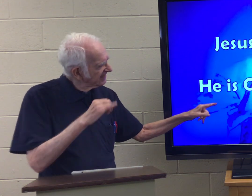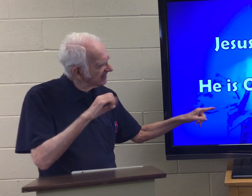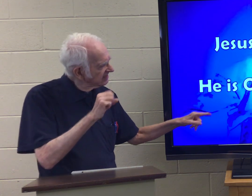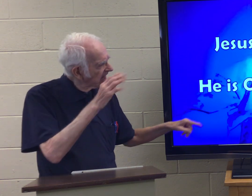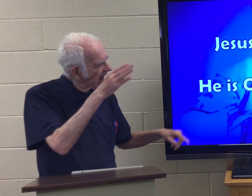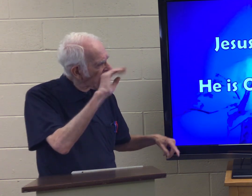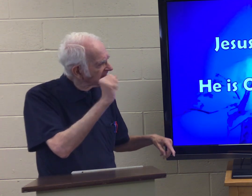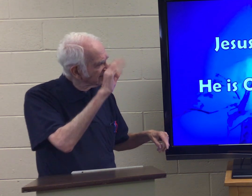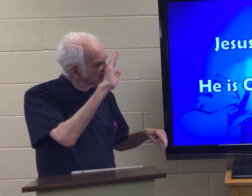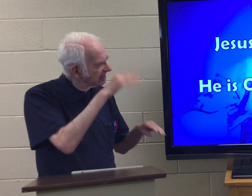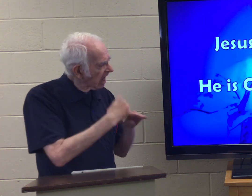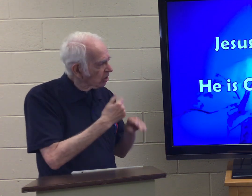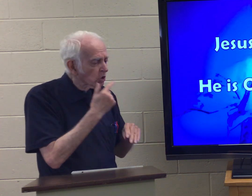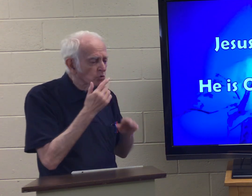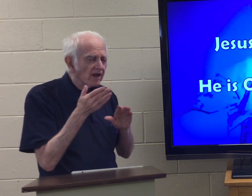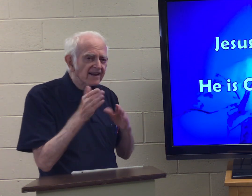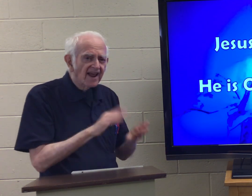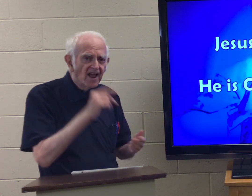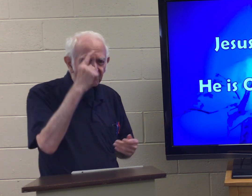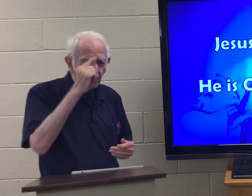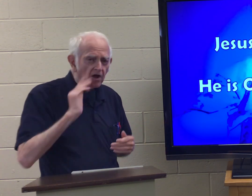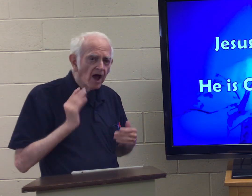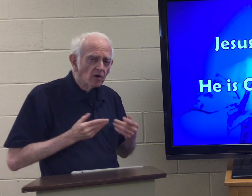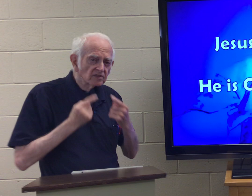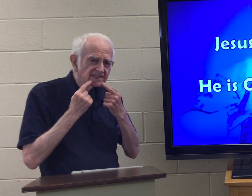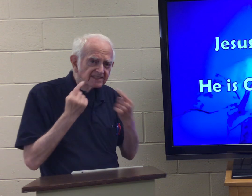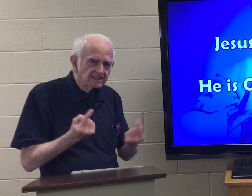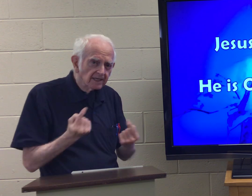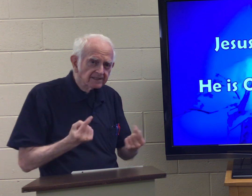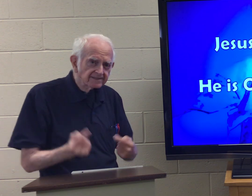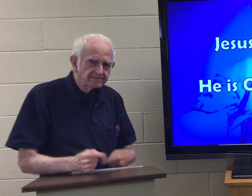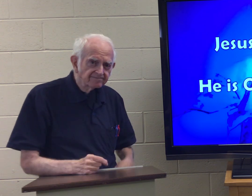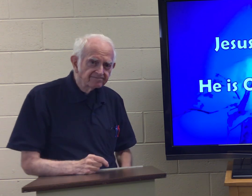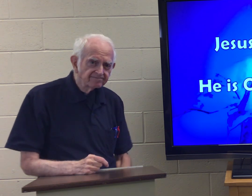He is God's Son who died for our sins.